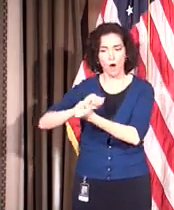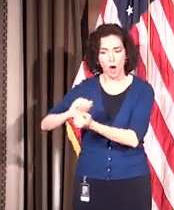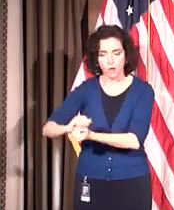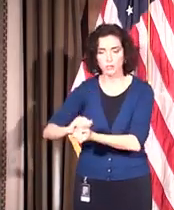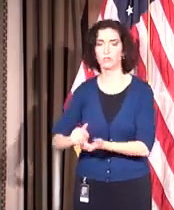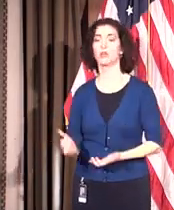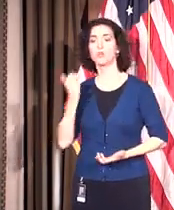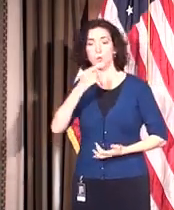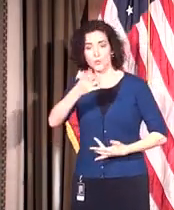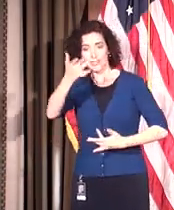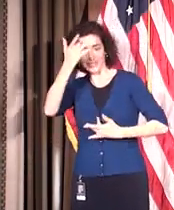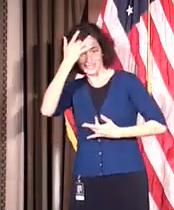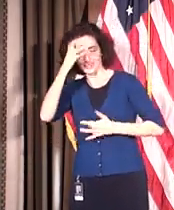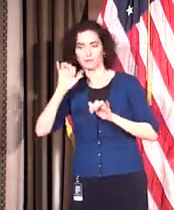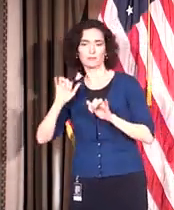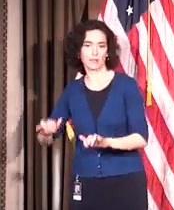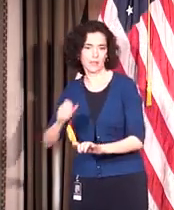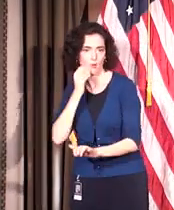sick.